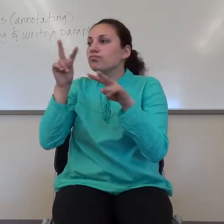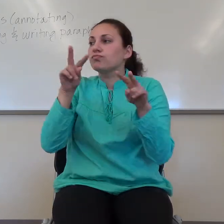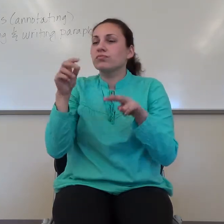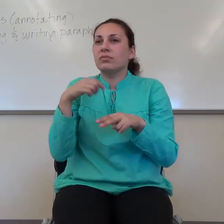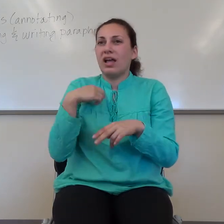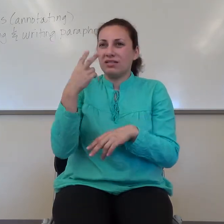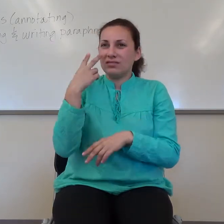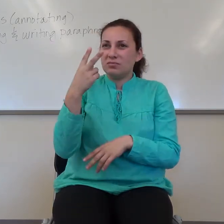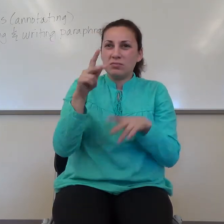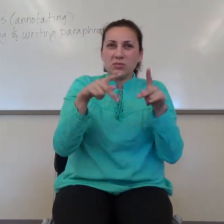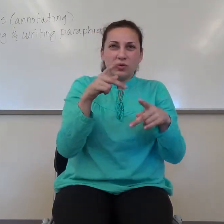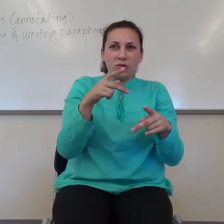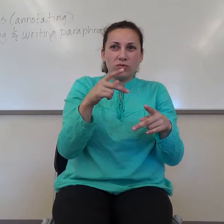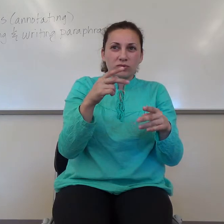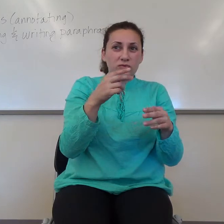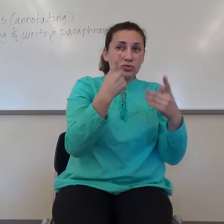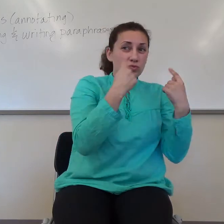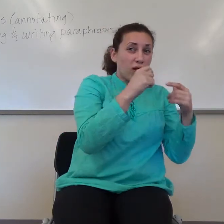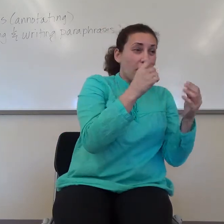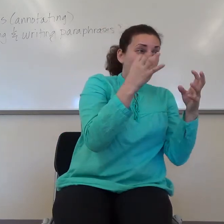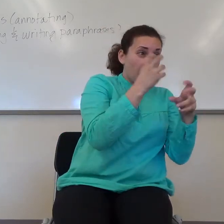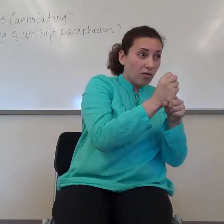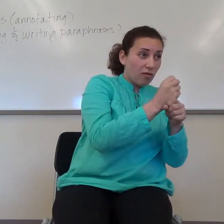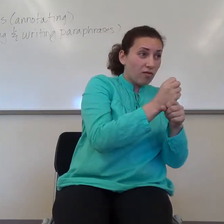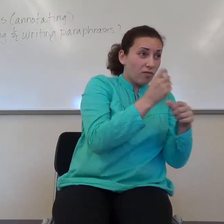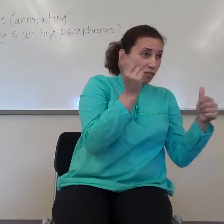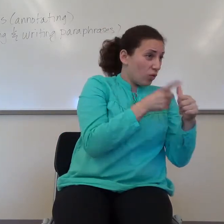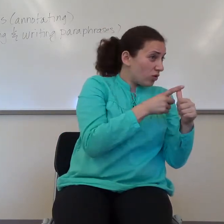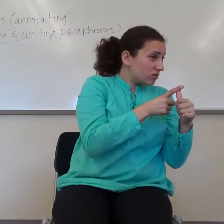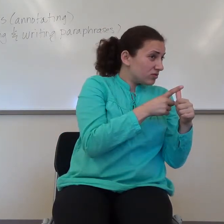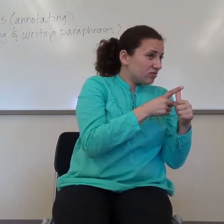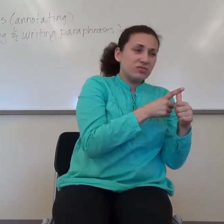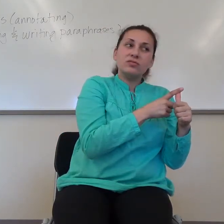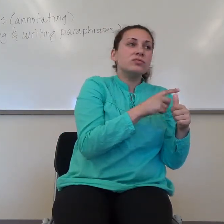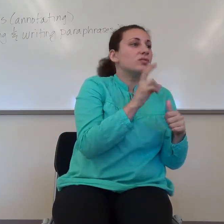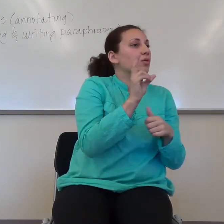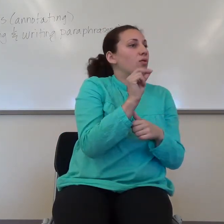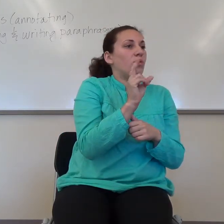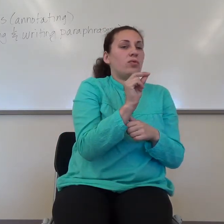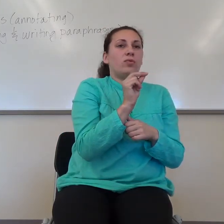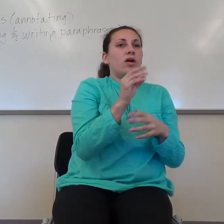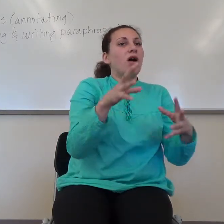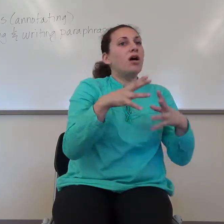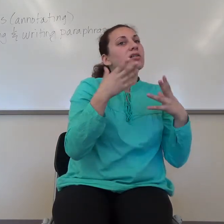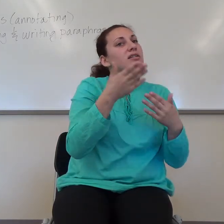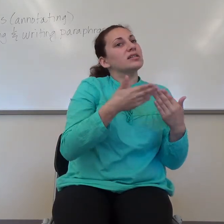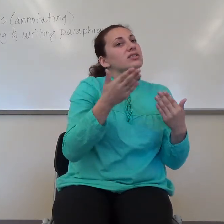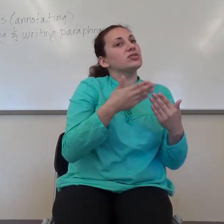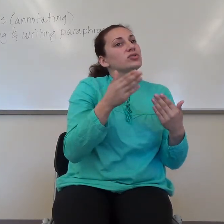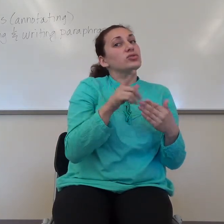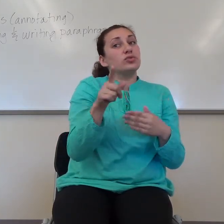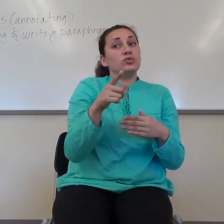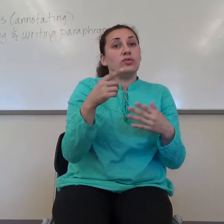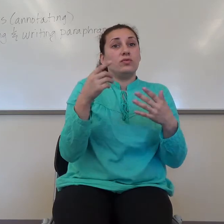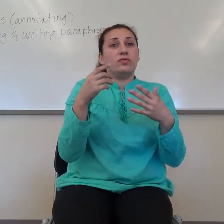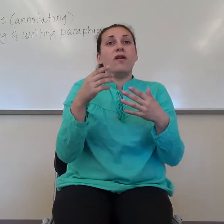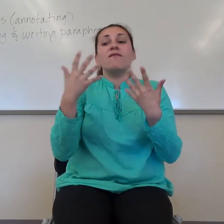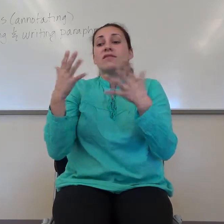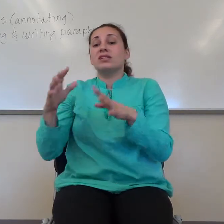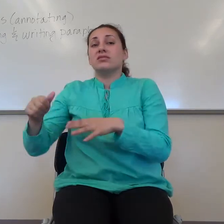the paraphrase first, and I say, wait a minute, you know what, that's going to be a lot easier if you do that other work. That's the whole point,